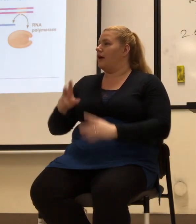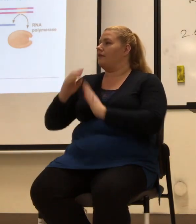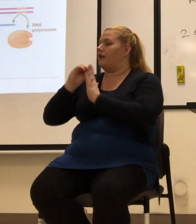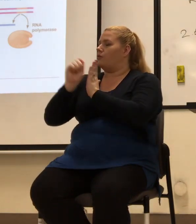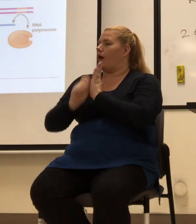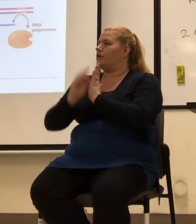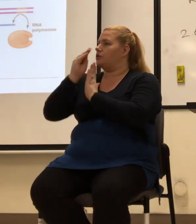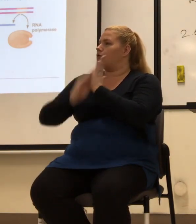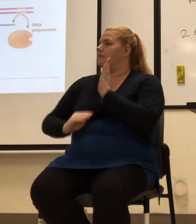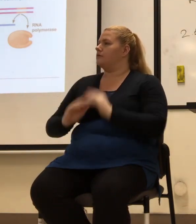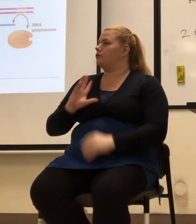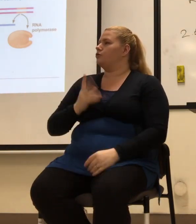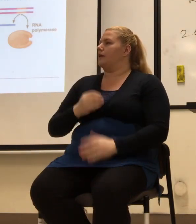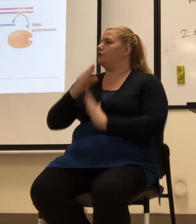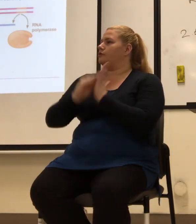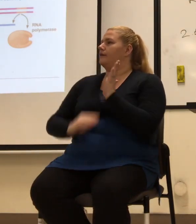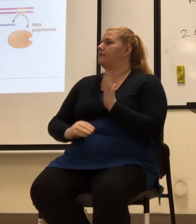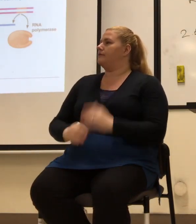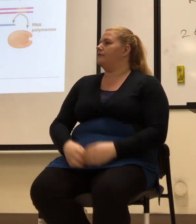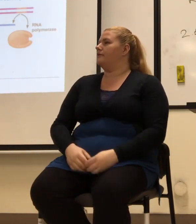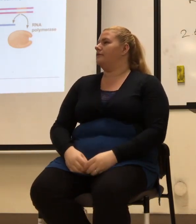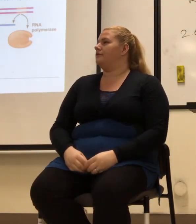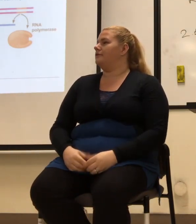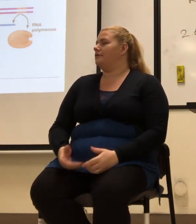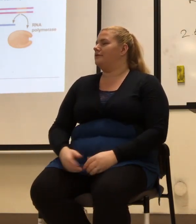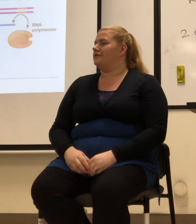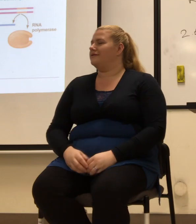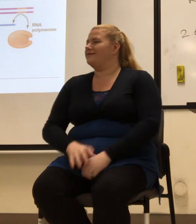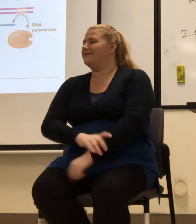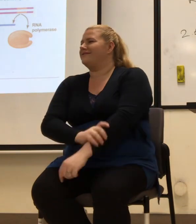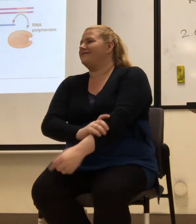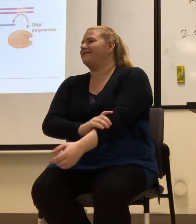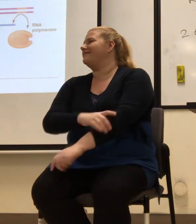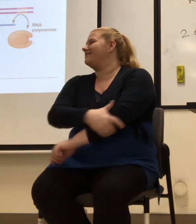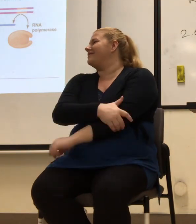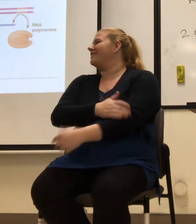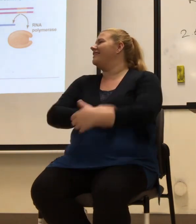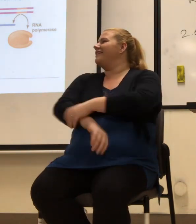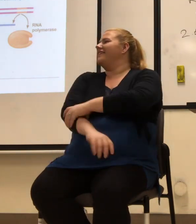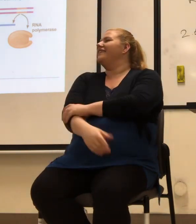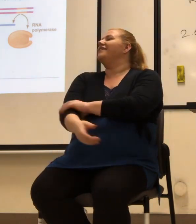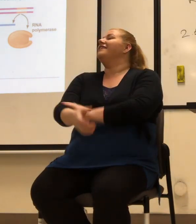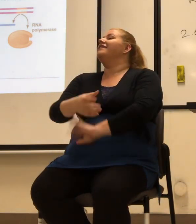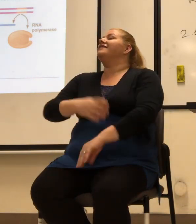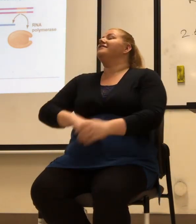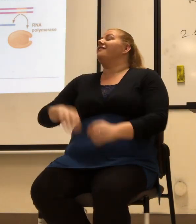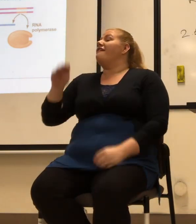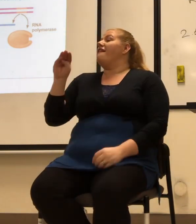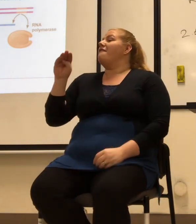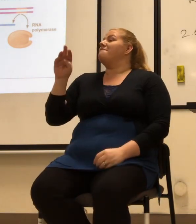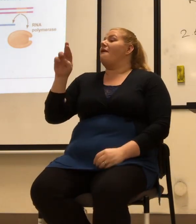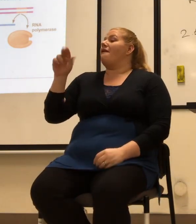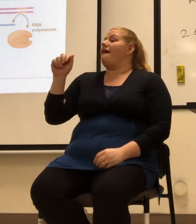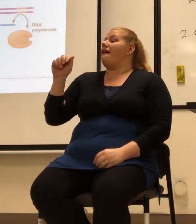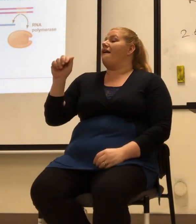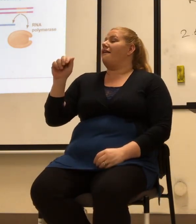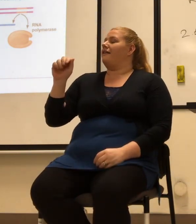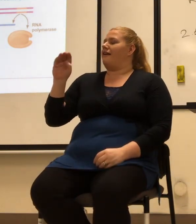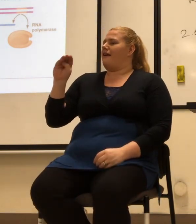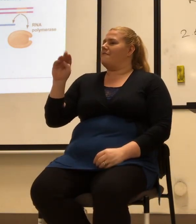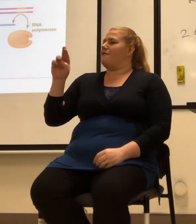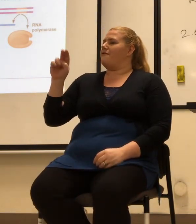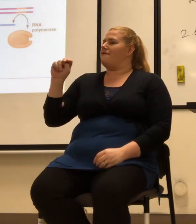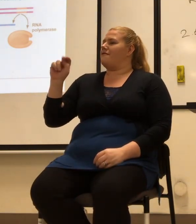hit the stop signal, and you're released. mRNA synthesis ends when the